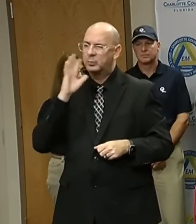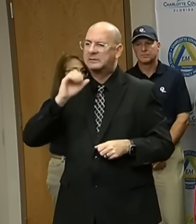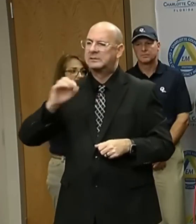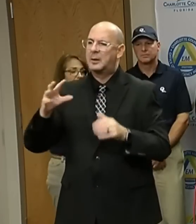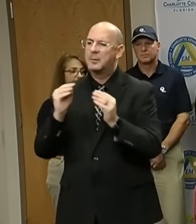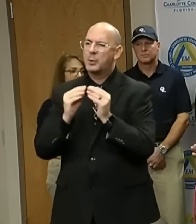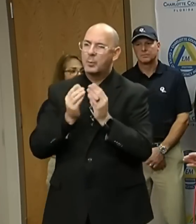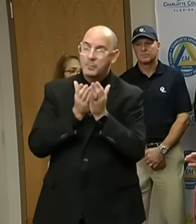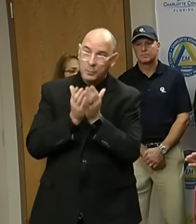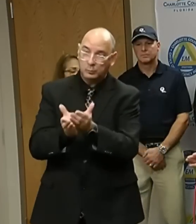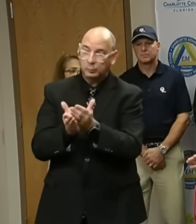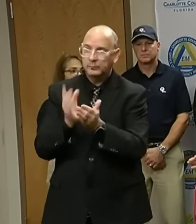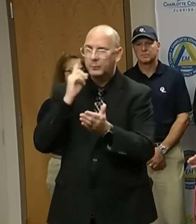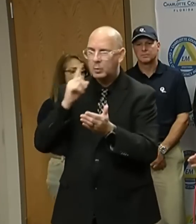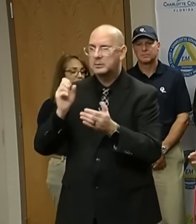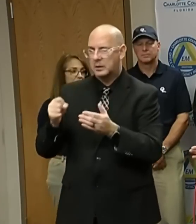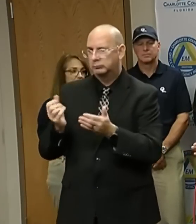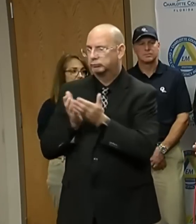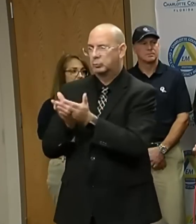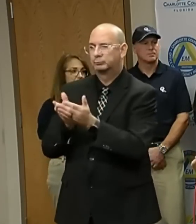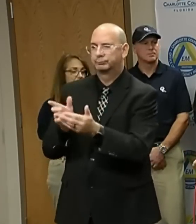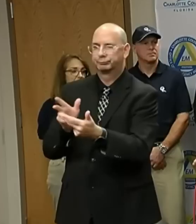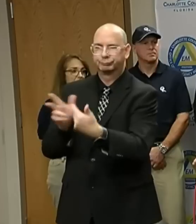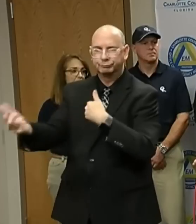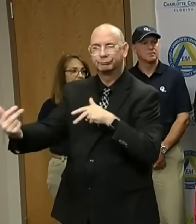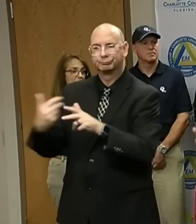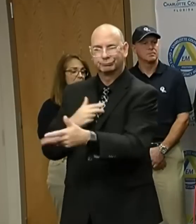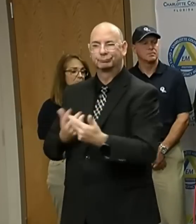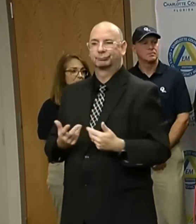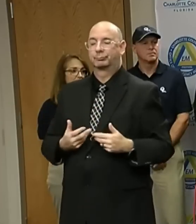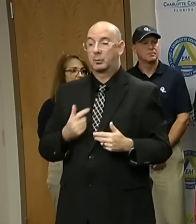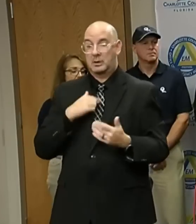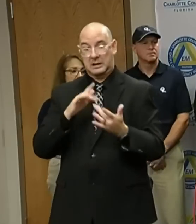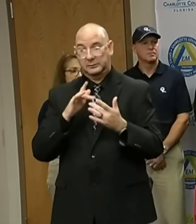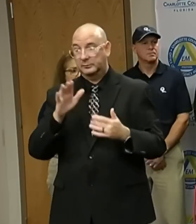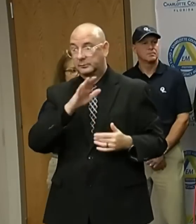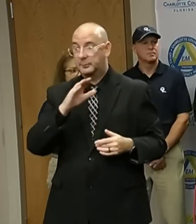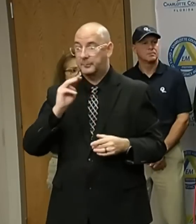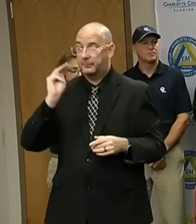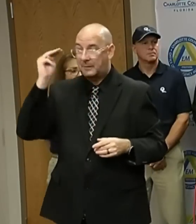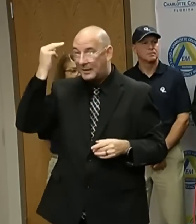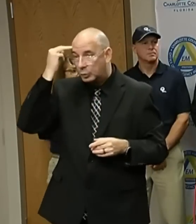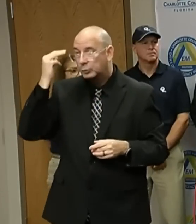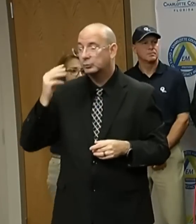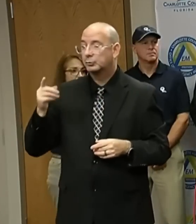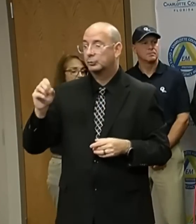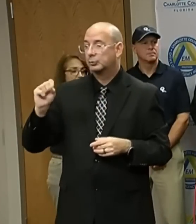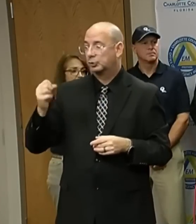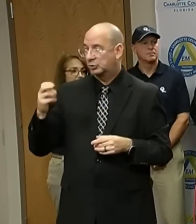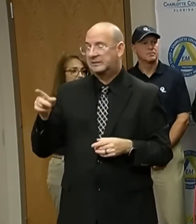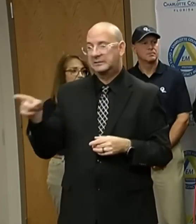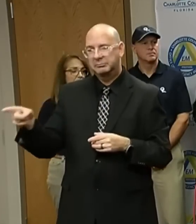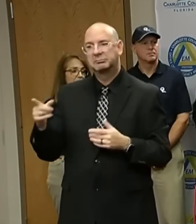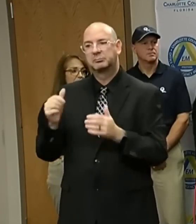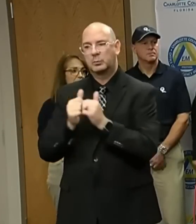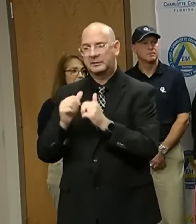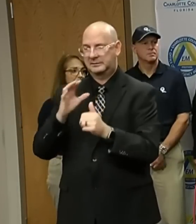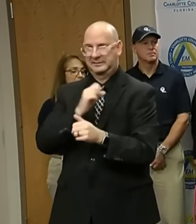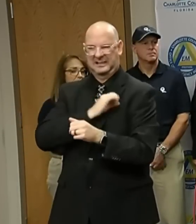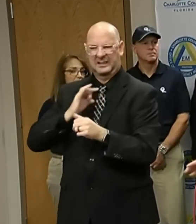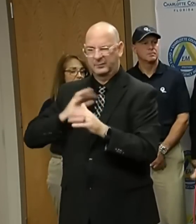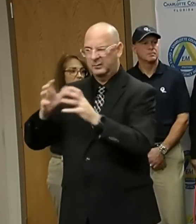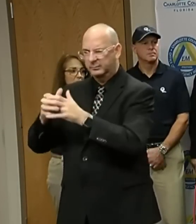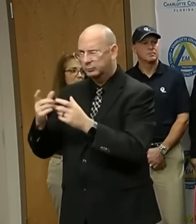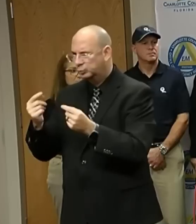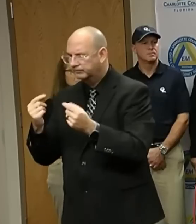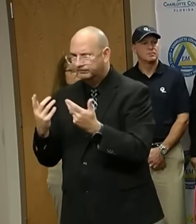the important thing is I was able to speak to the mayor this morning, and she and her key staff did evacuate, and so they've been operating off